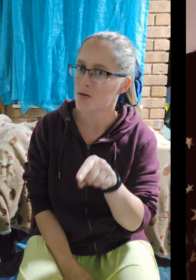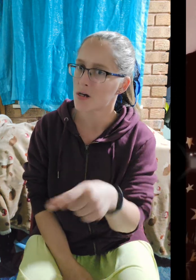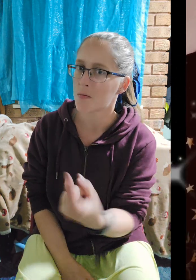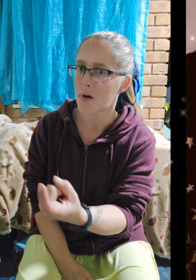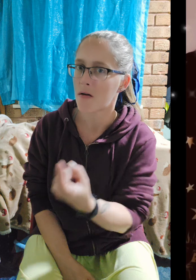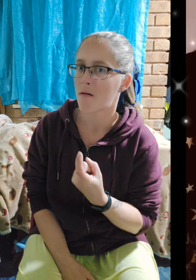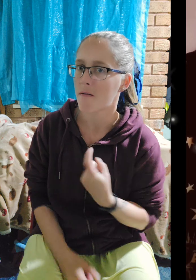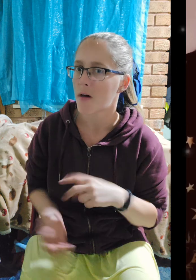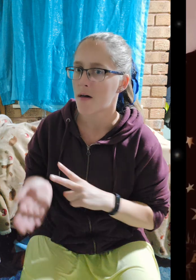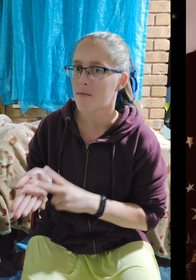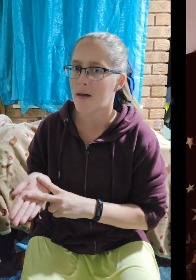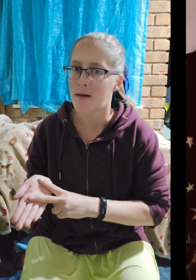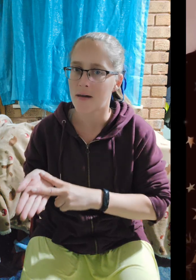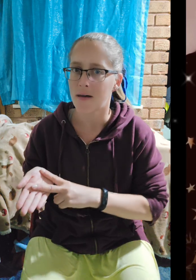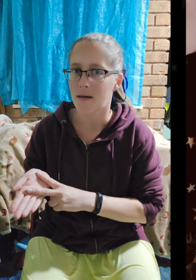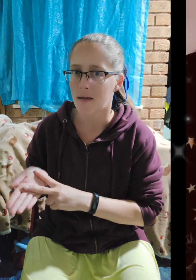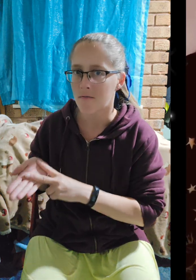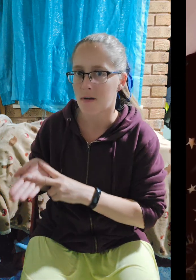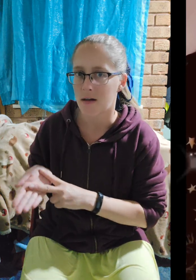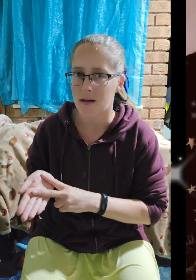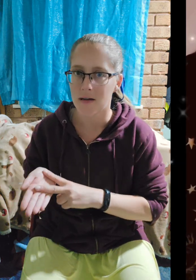Why don't you come on over,